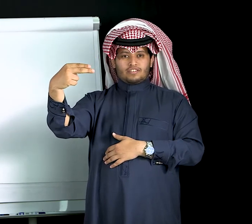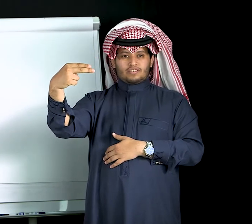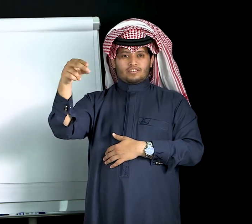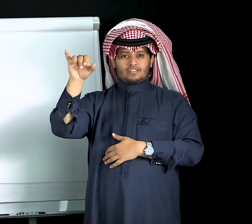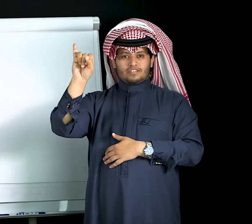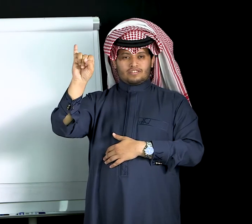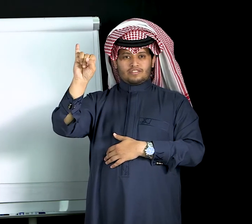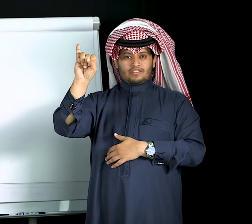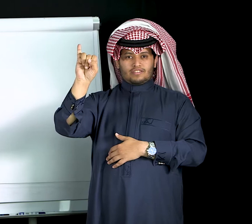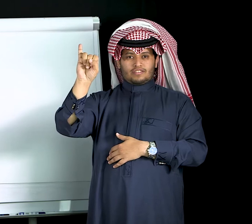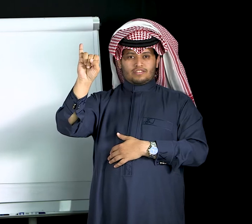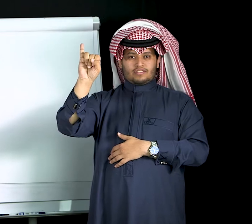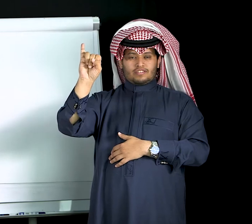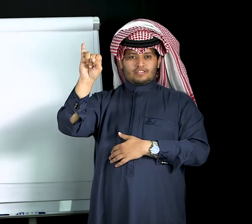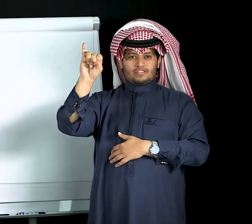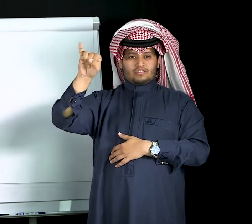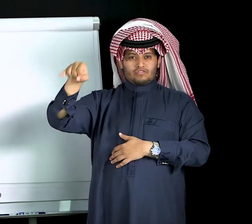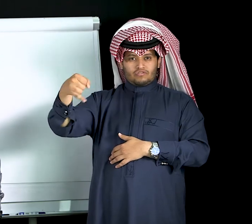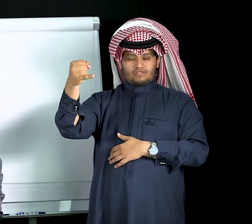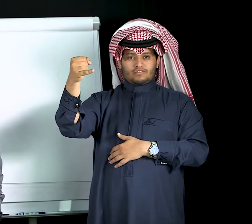I, J,